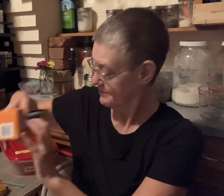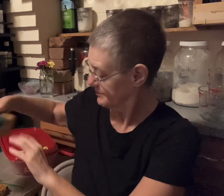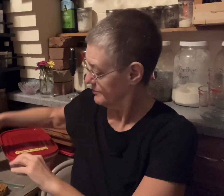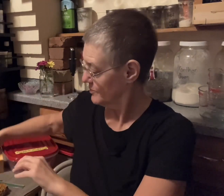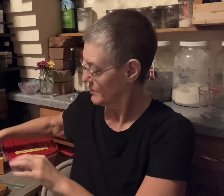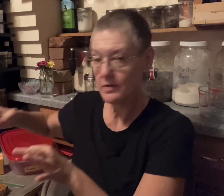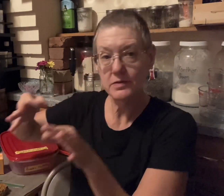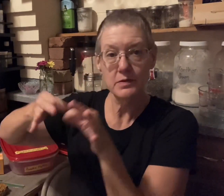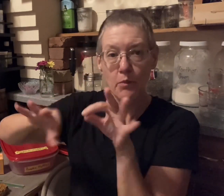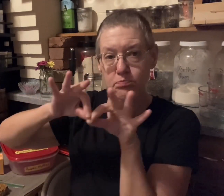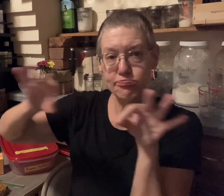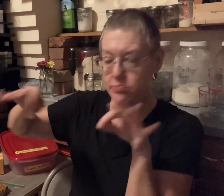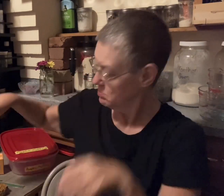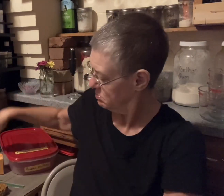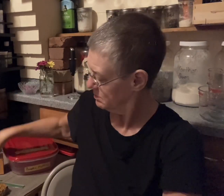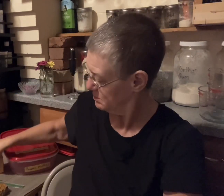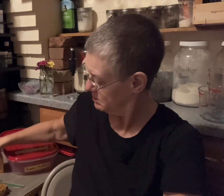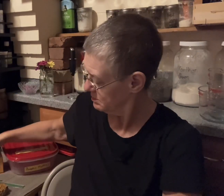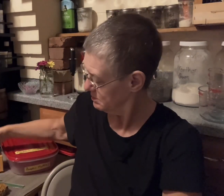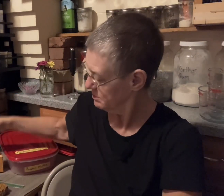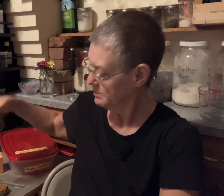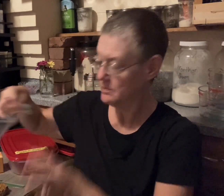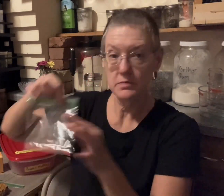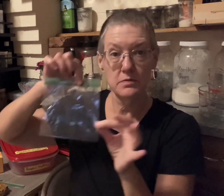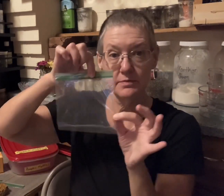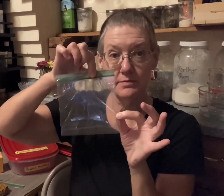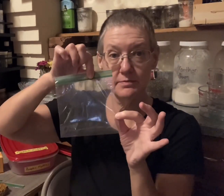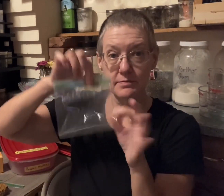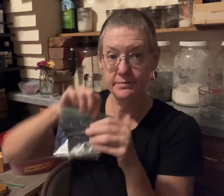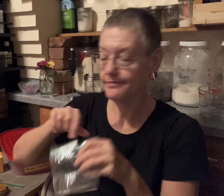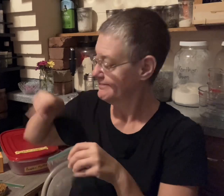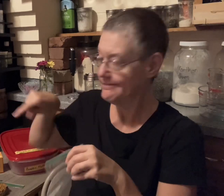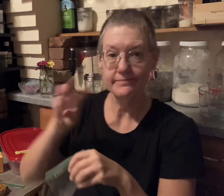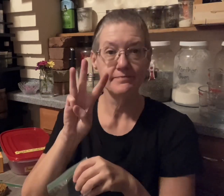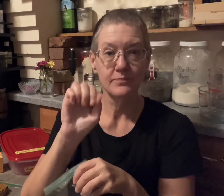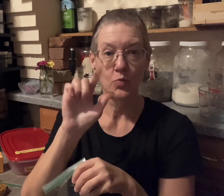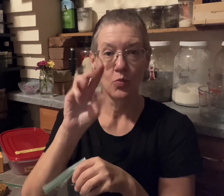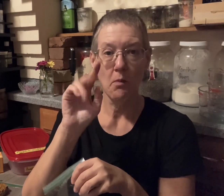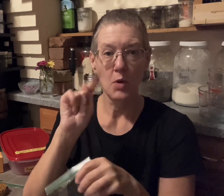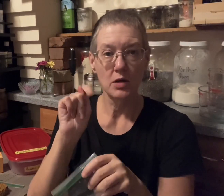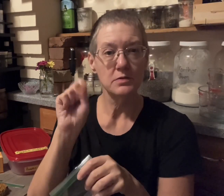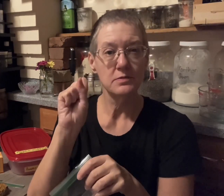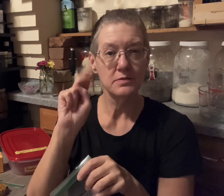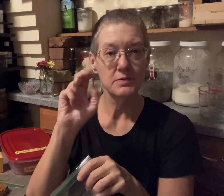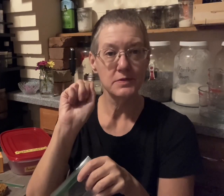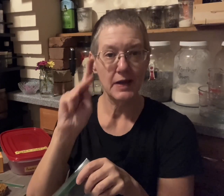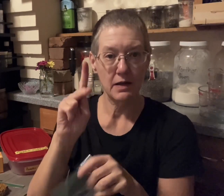going to put them in these simple Ziploc baggies. These are just Walmart's snack